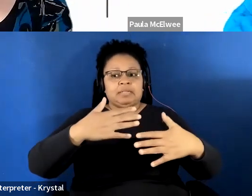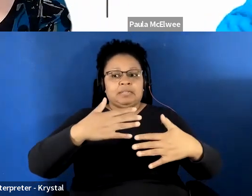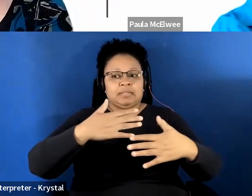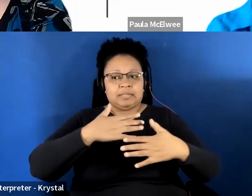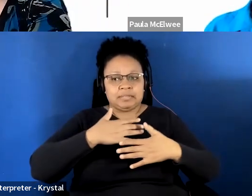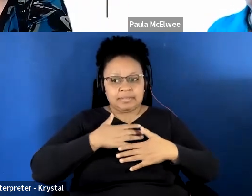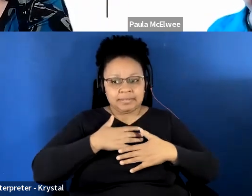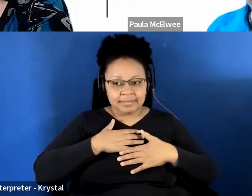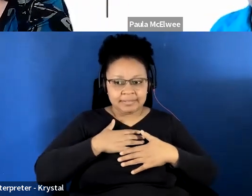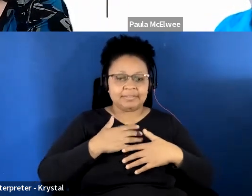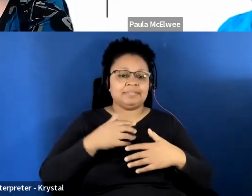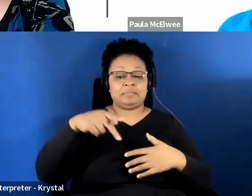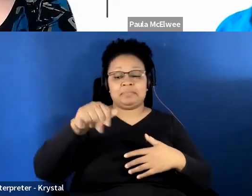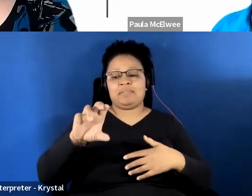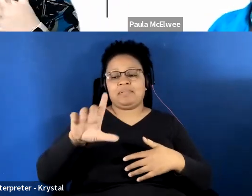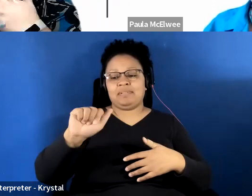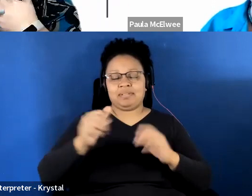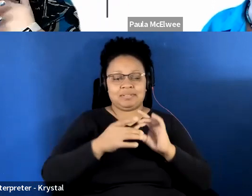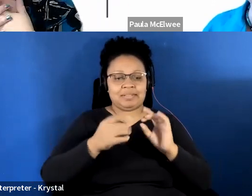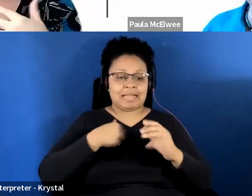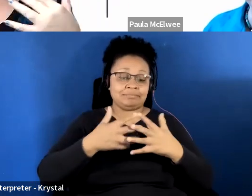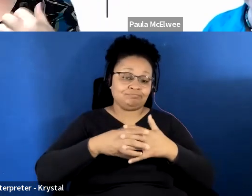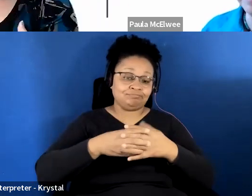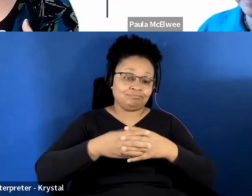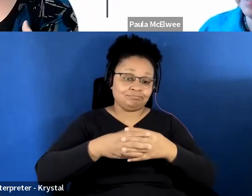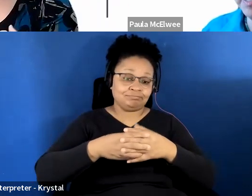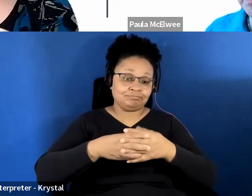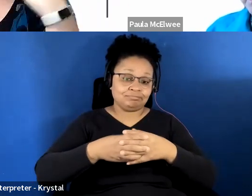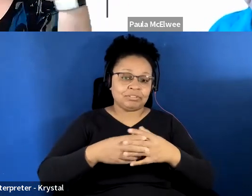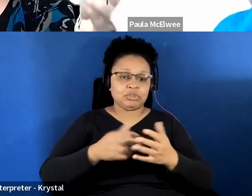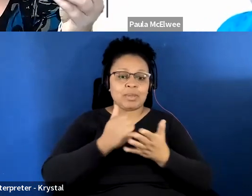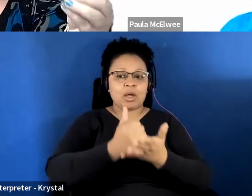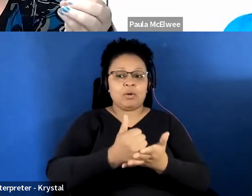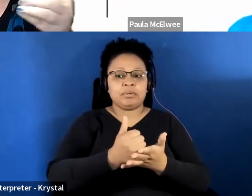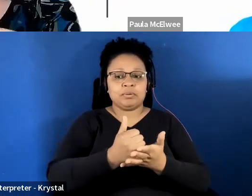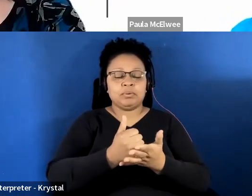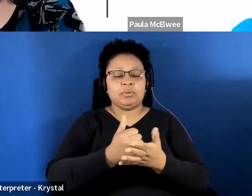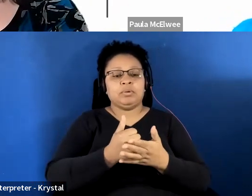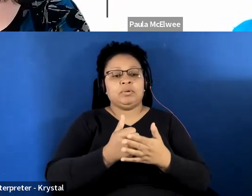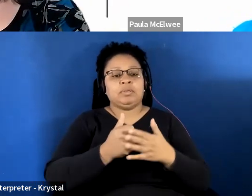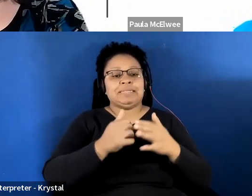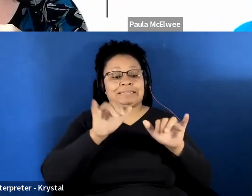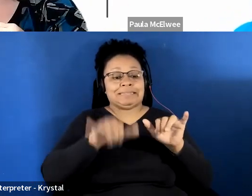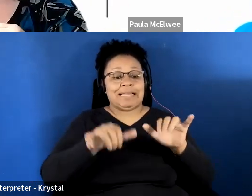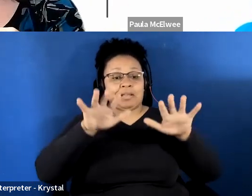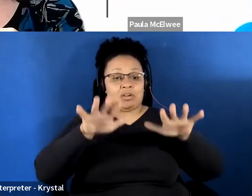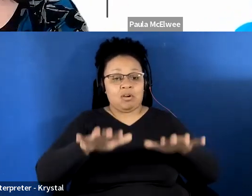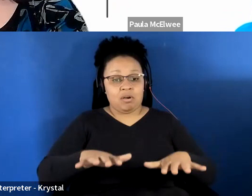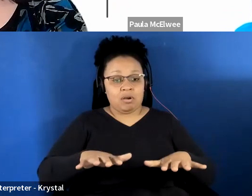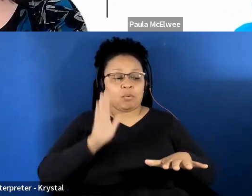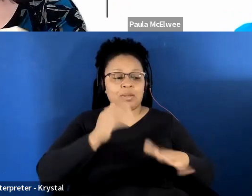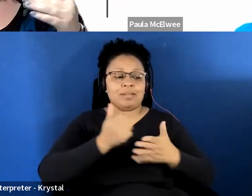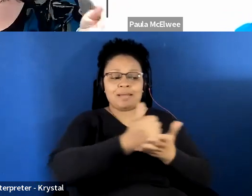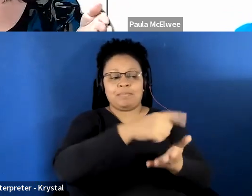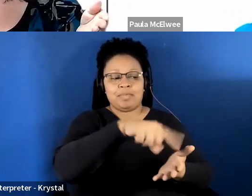but I do. Just whatever you have to do, because keeping yourself calm is going to help that other person to stay calm.